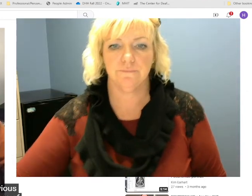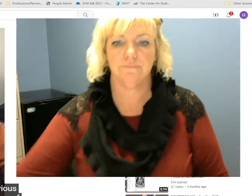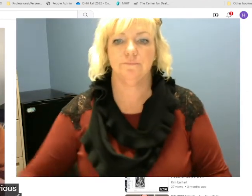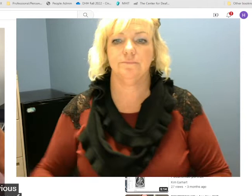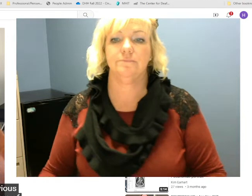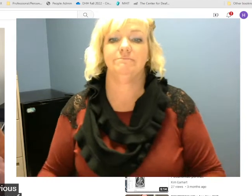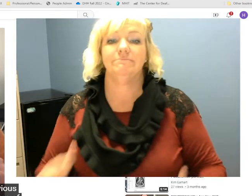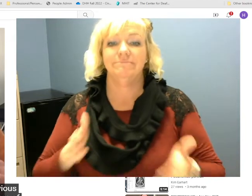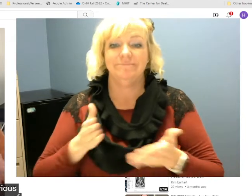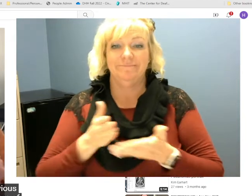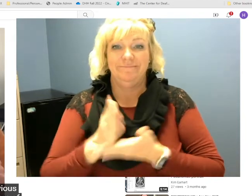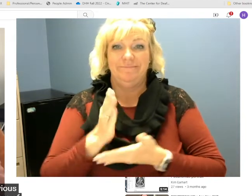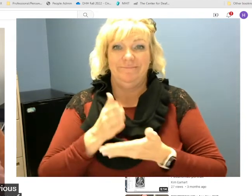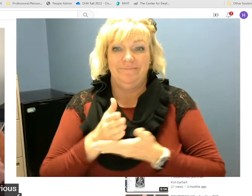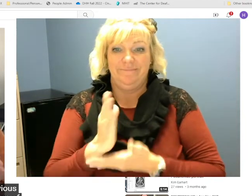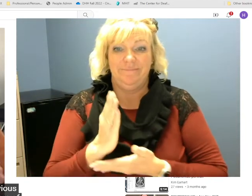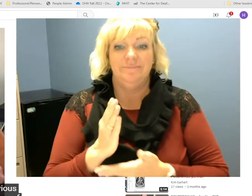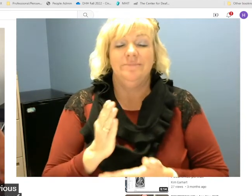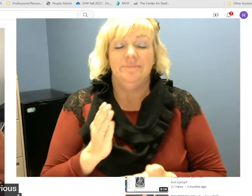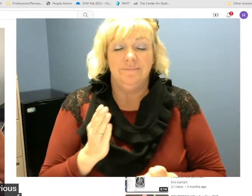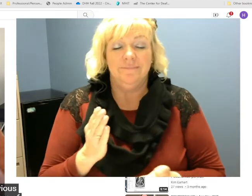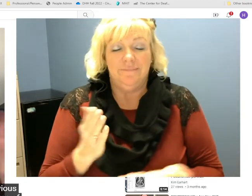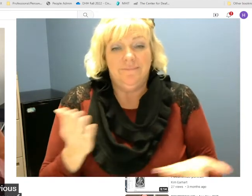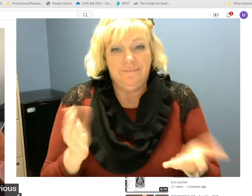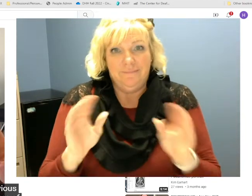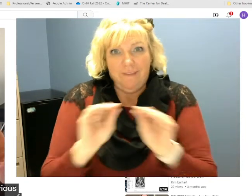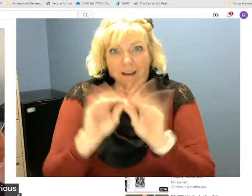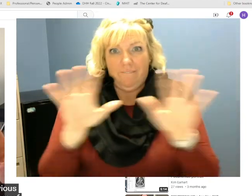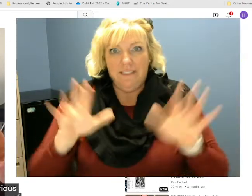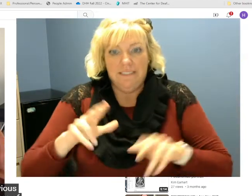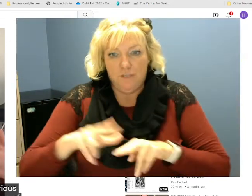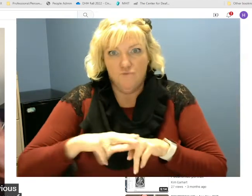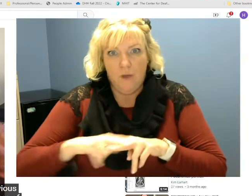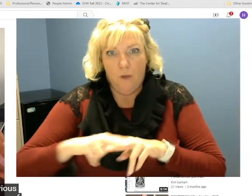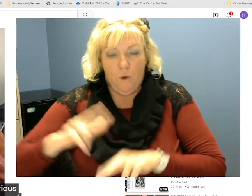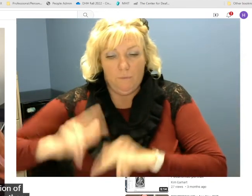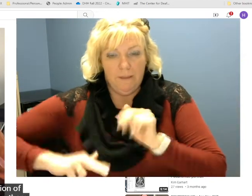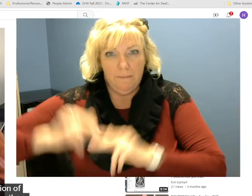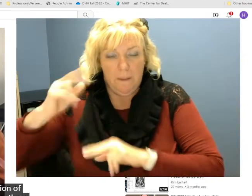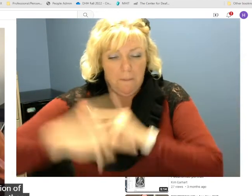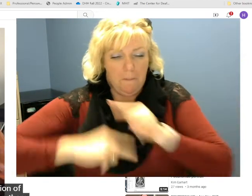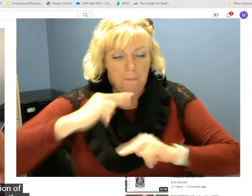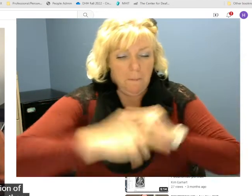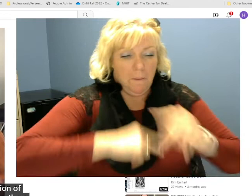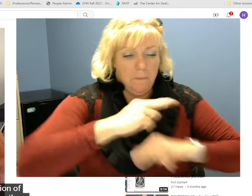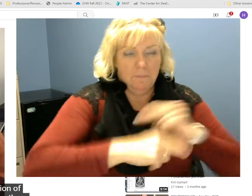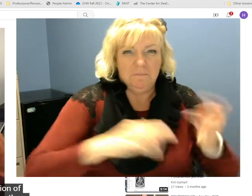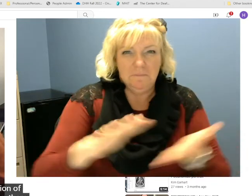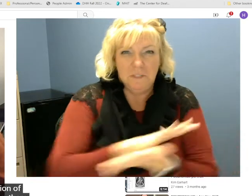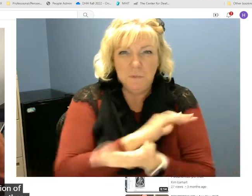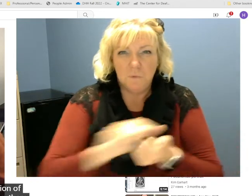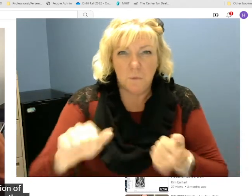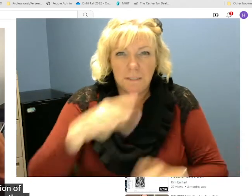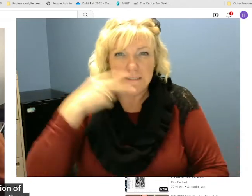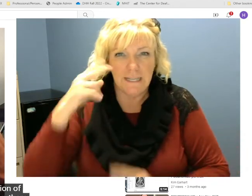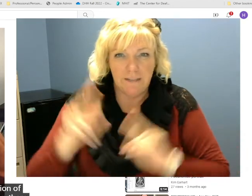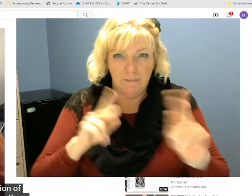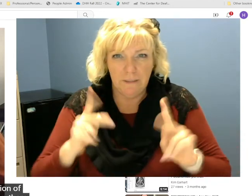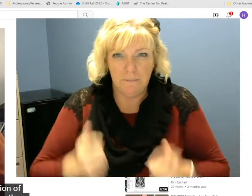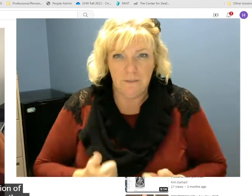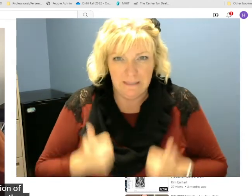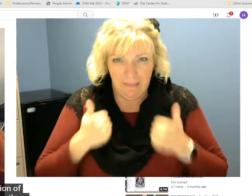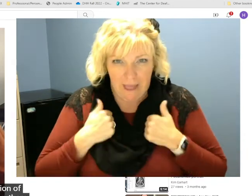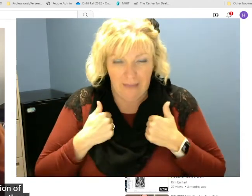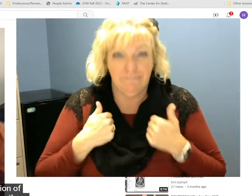All right. So I think it's pretty obvious how the railroad destroys the lives of Native peoples with the decimation of the